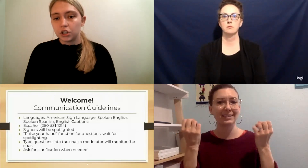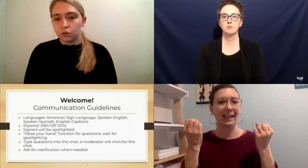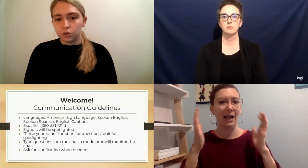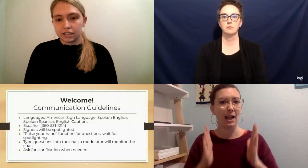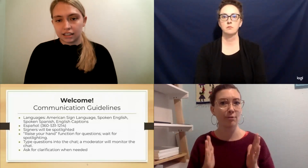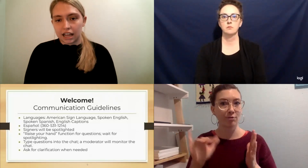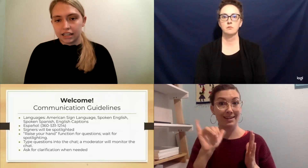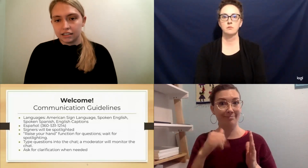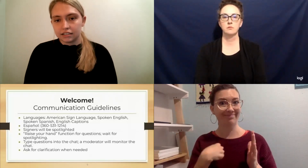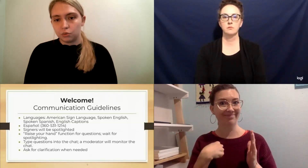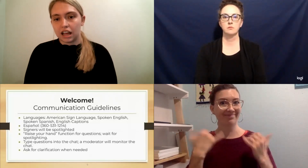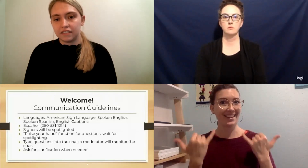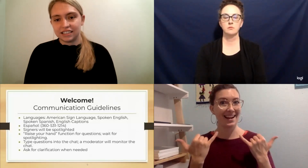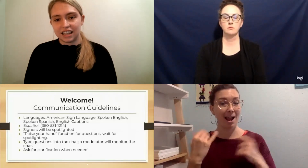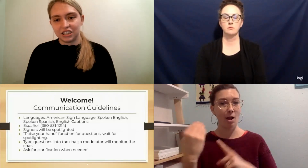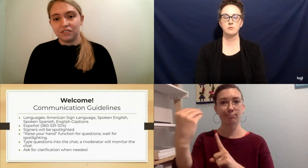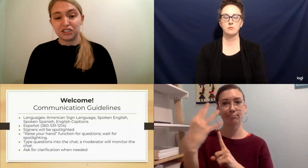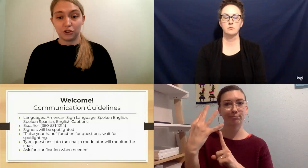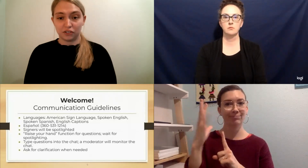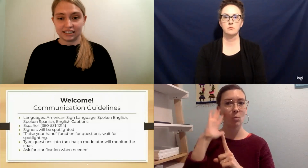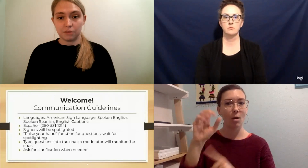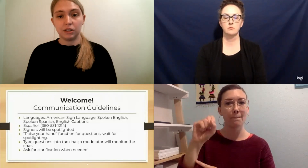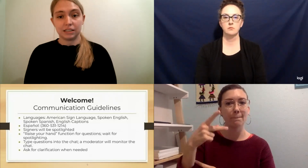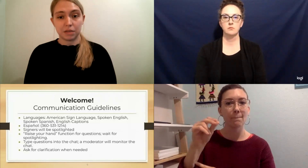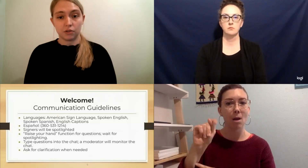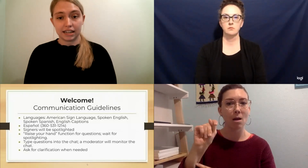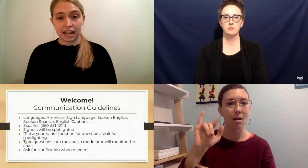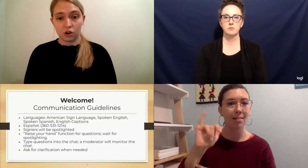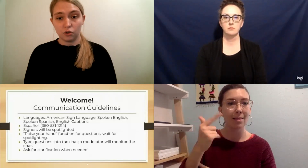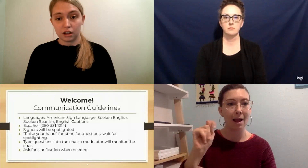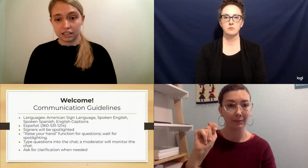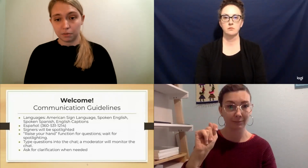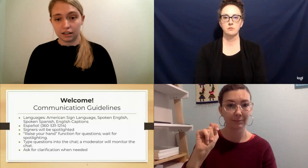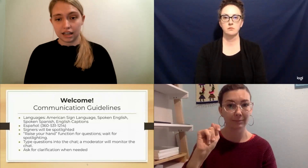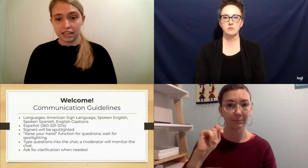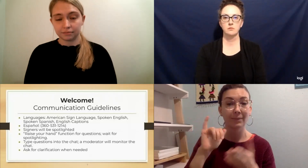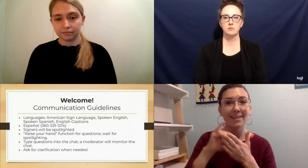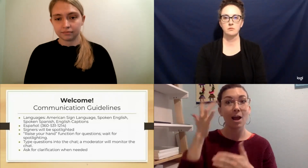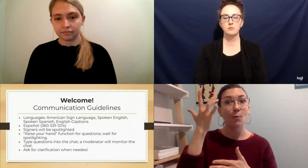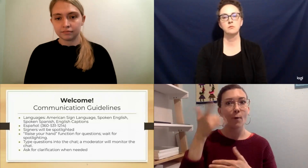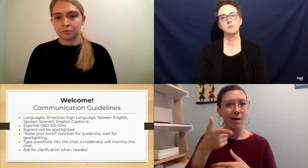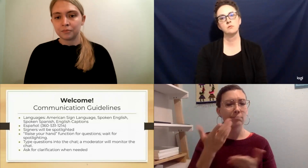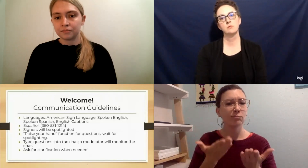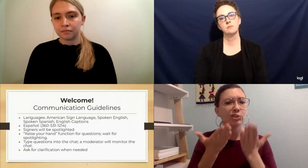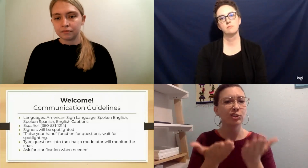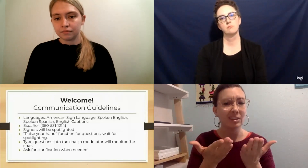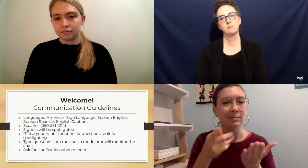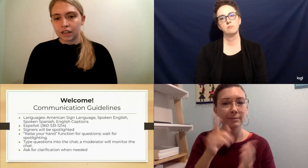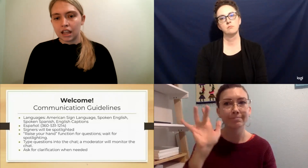As we go through the slides, we'll have a signer. So for example, it's me right now on the spotlight.